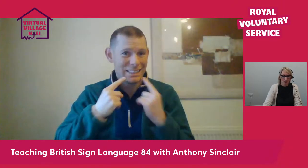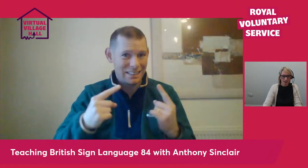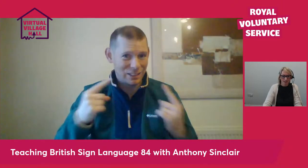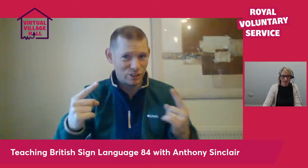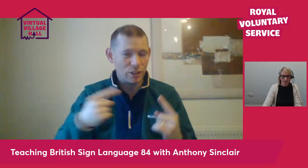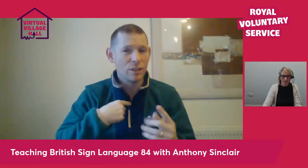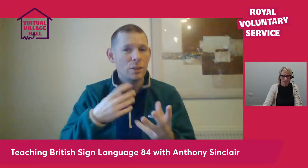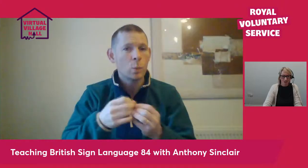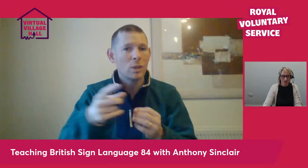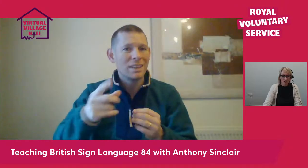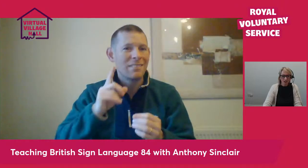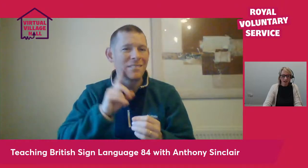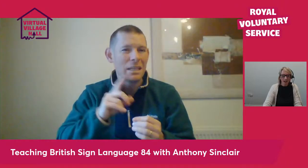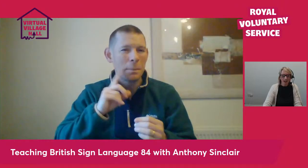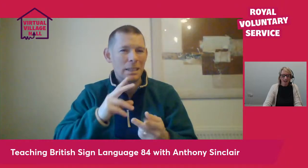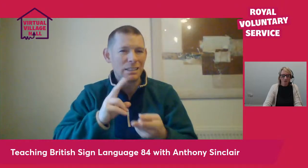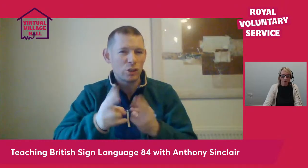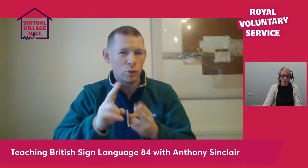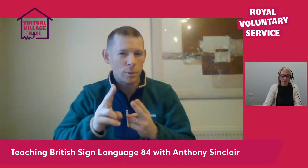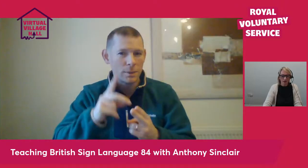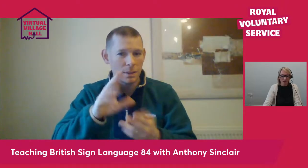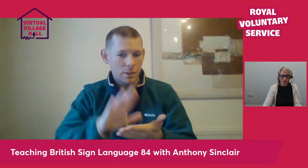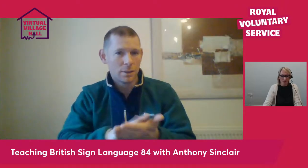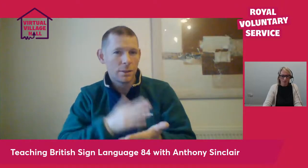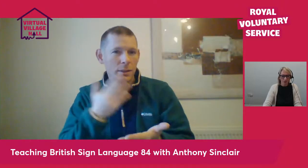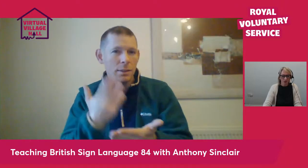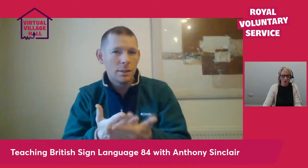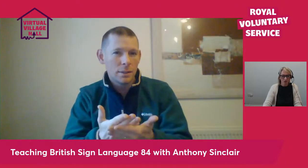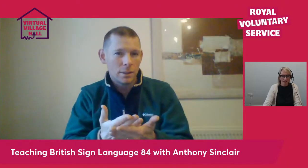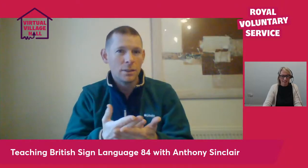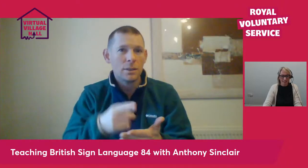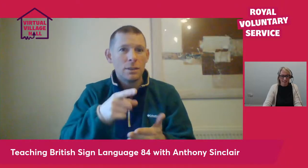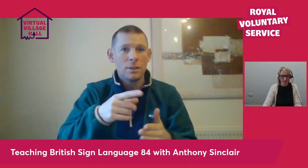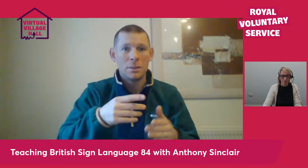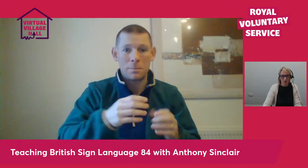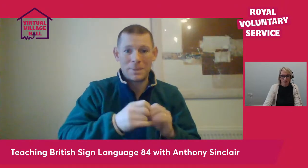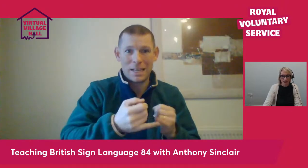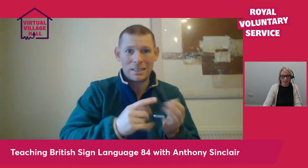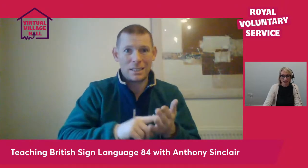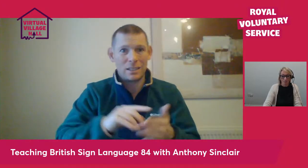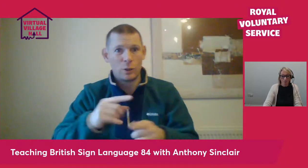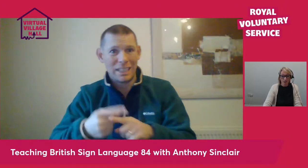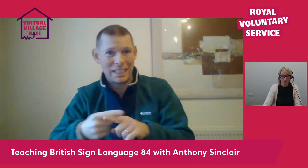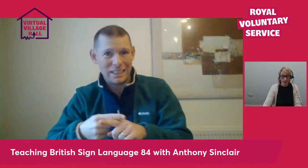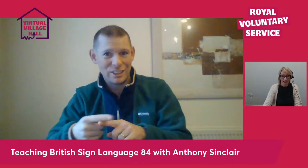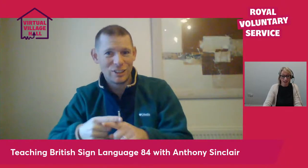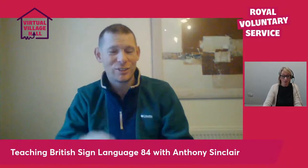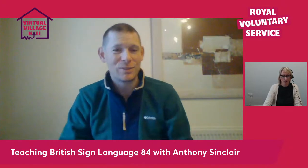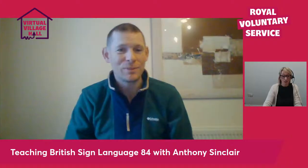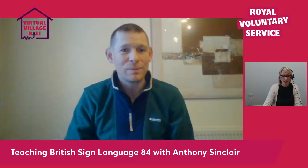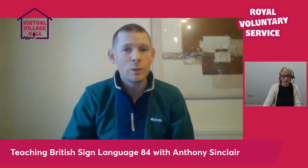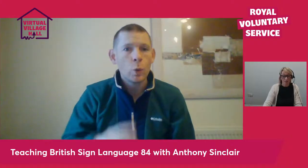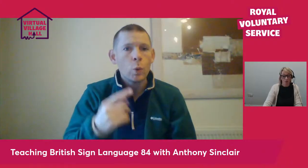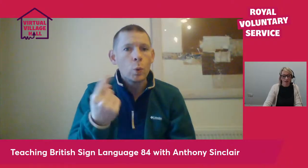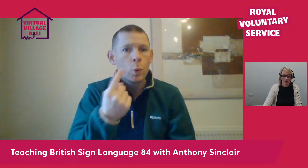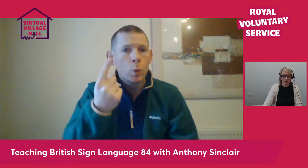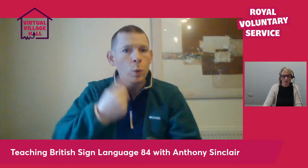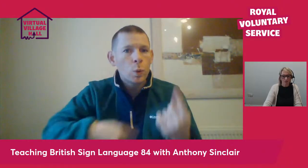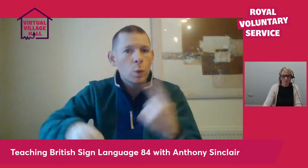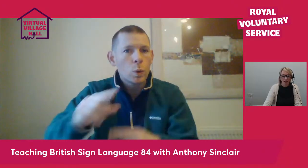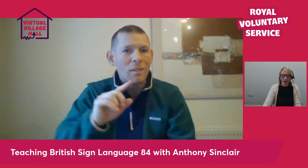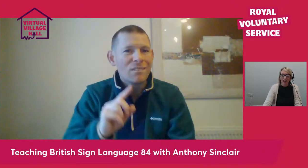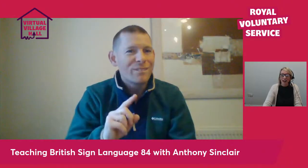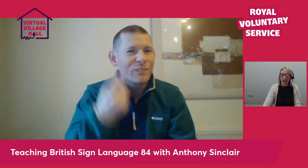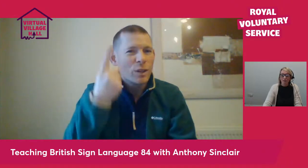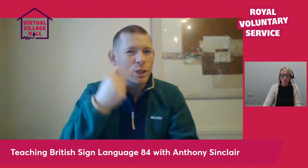I'm your BSL teacher and with a female interpreter translating between British Sign Language and spoken